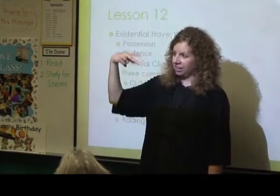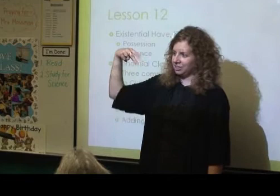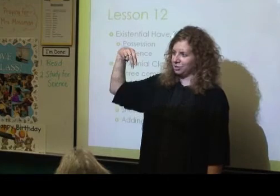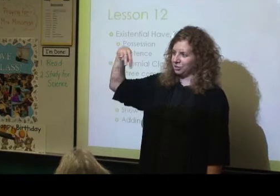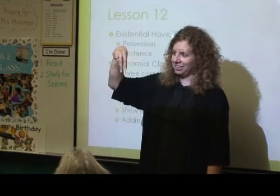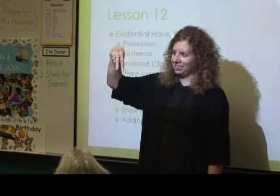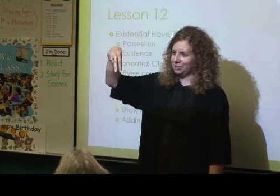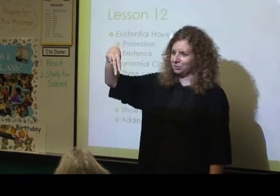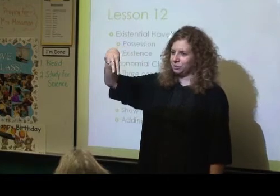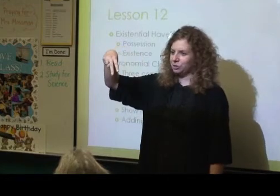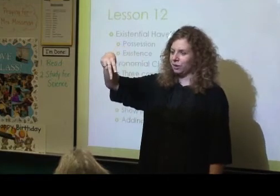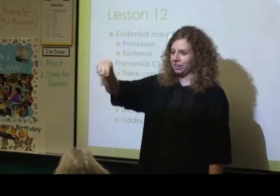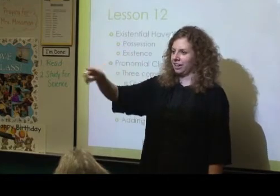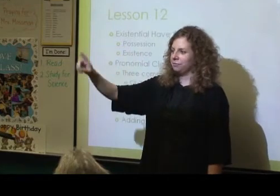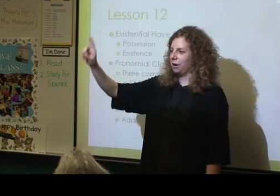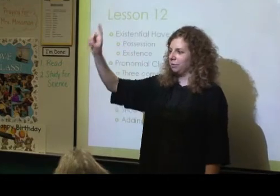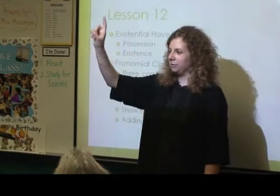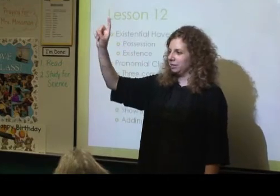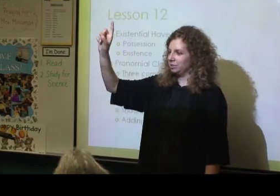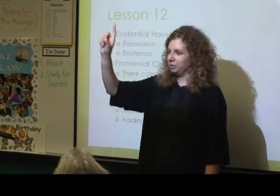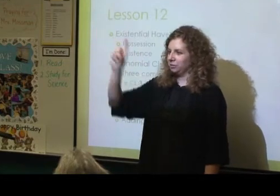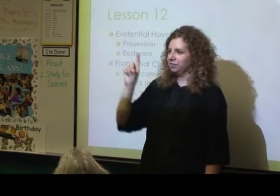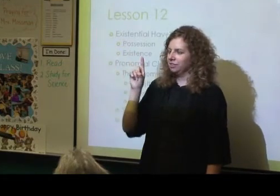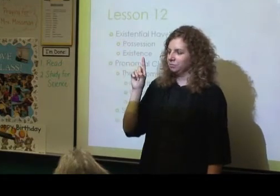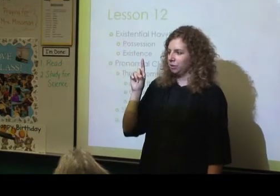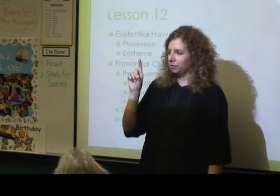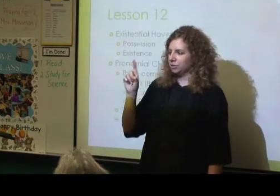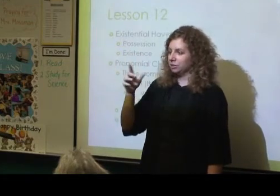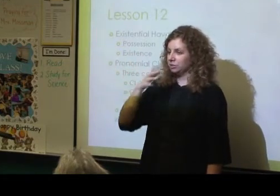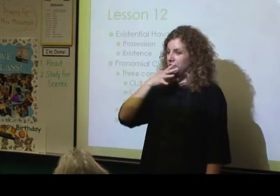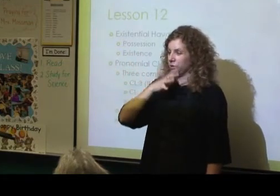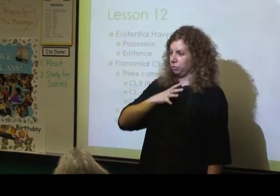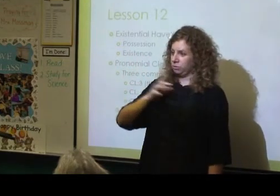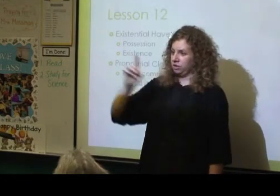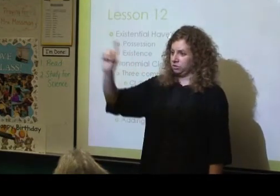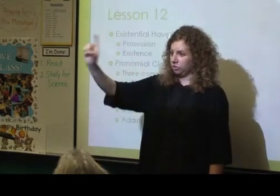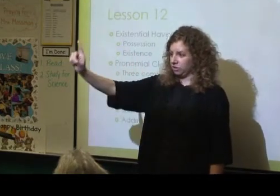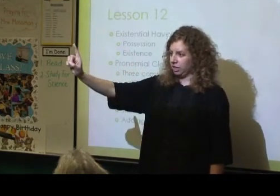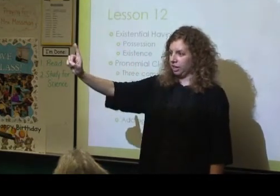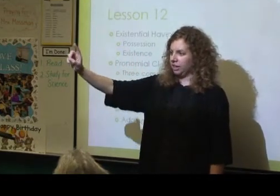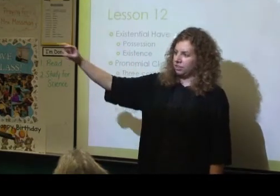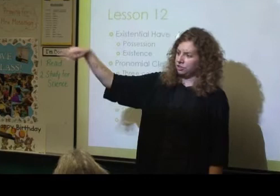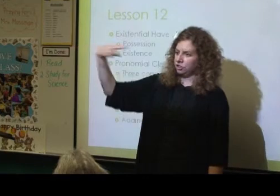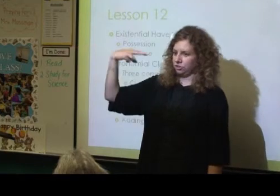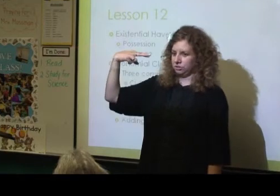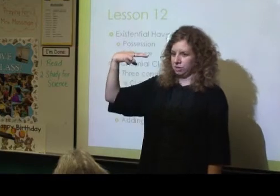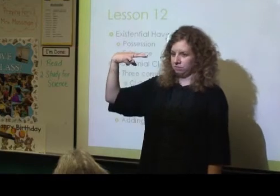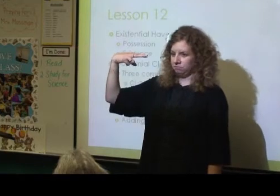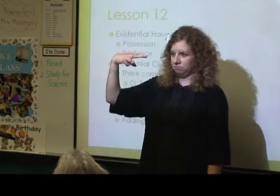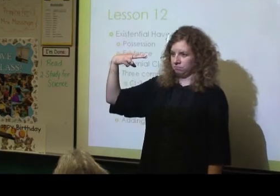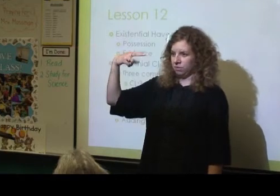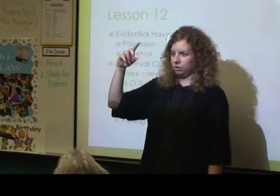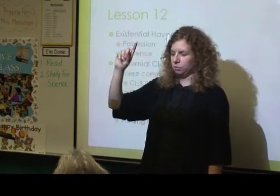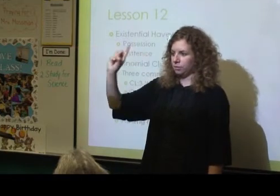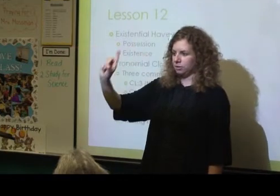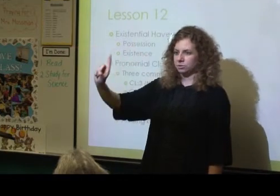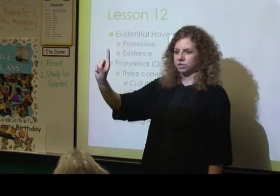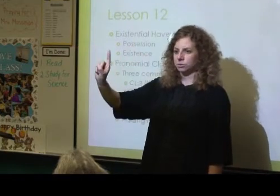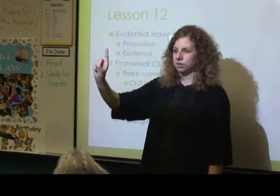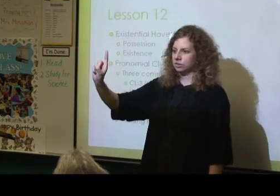guess I usually think of this one more as walking. I would probably do this one, like the woman is over there and then she looked at me. I would probably use this one